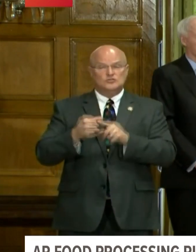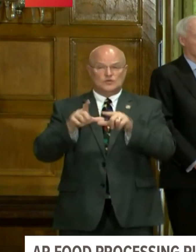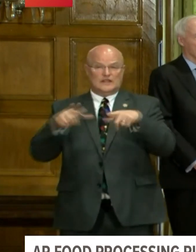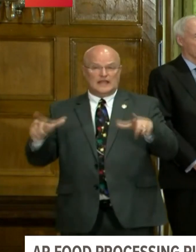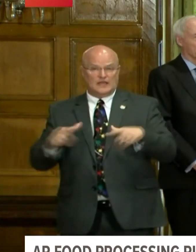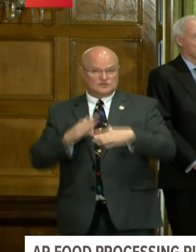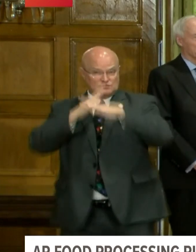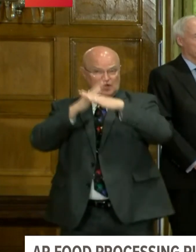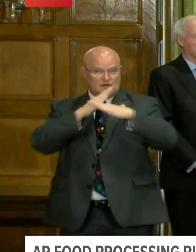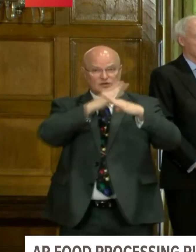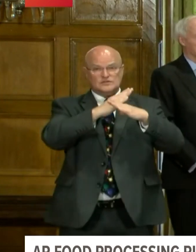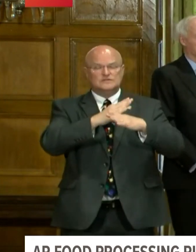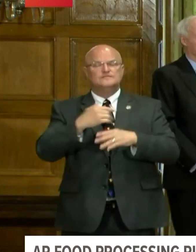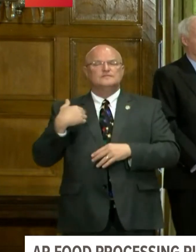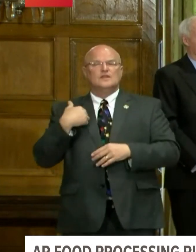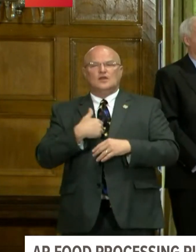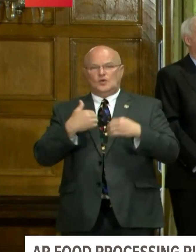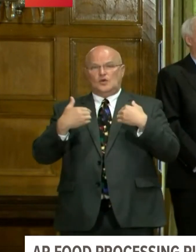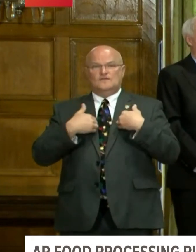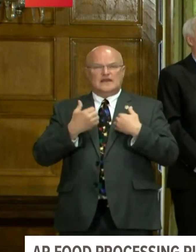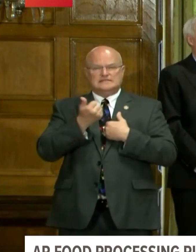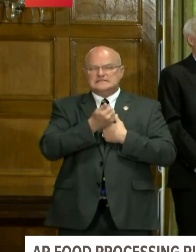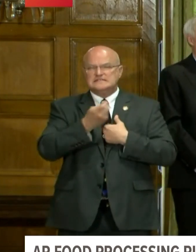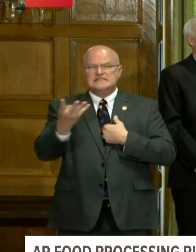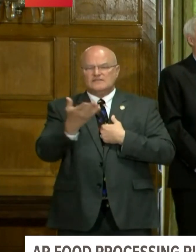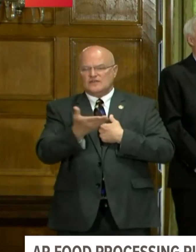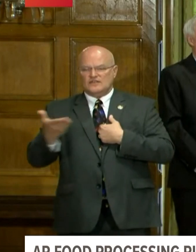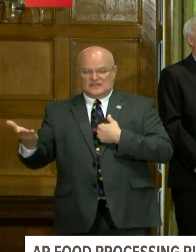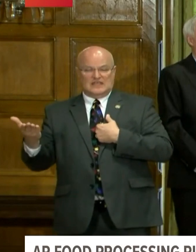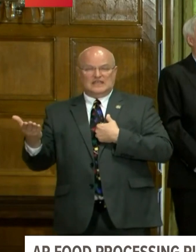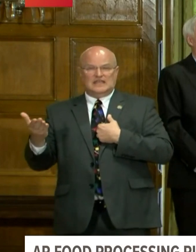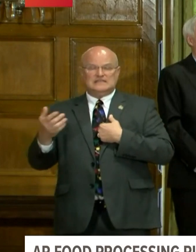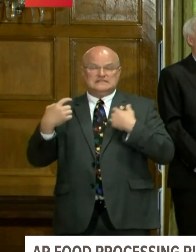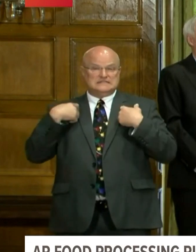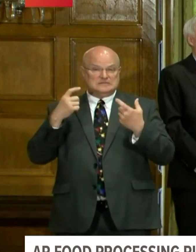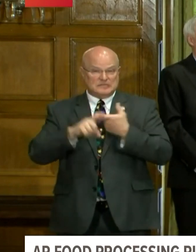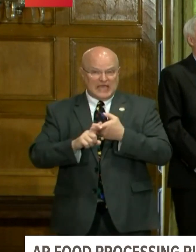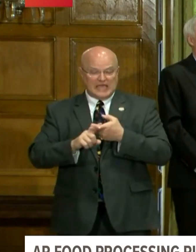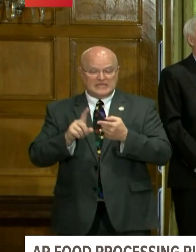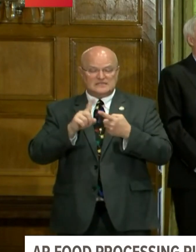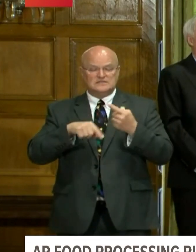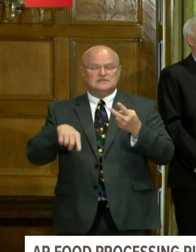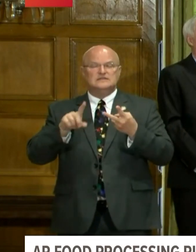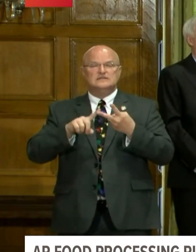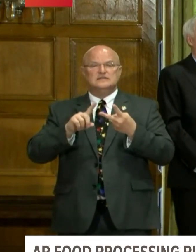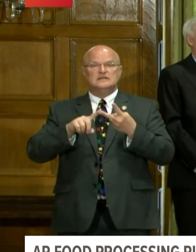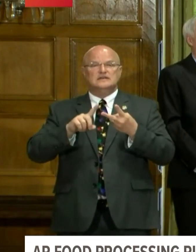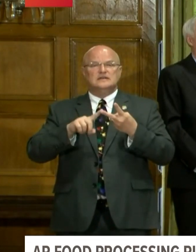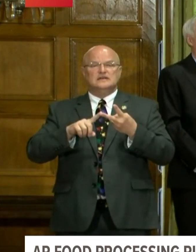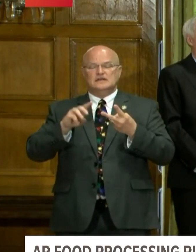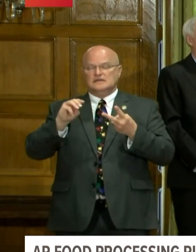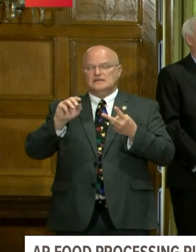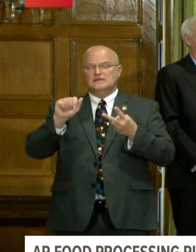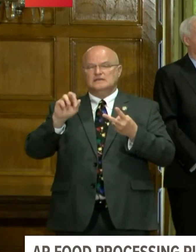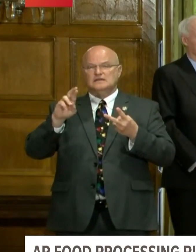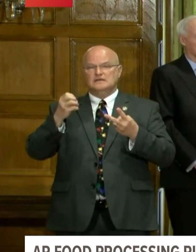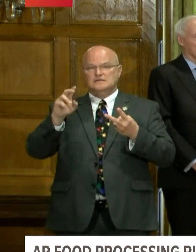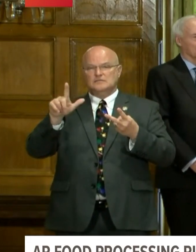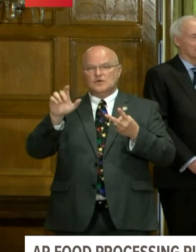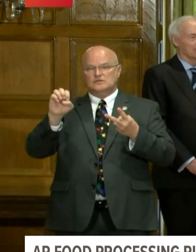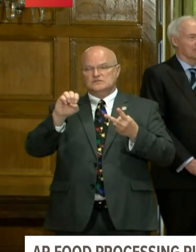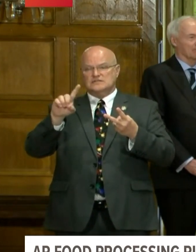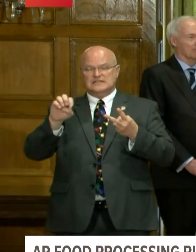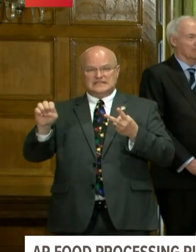language barriers. We've had a number of materials in Spanish and also in Marshallese, the language